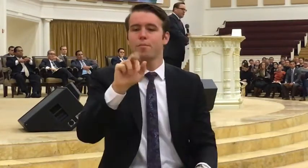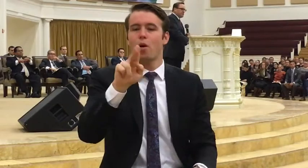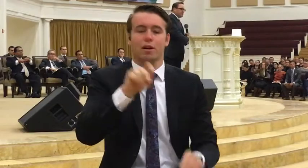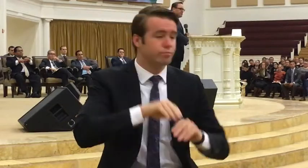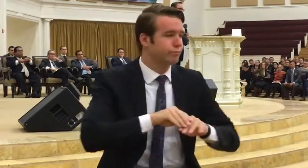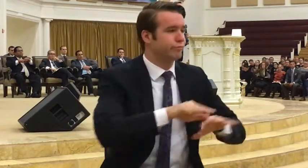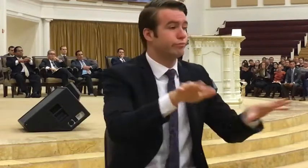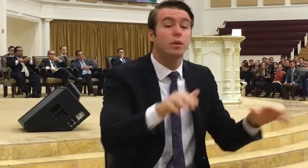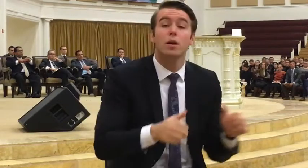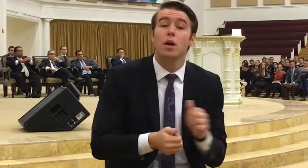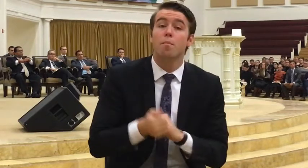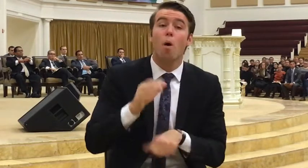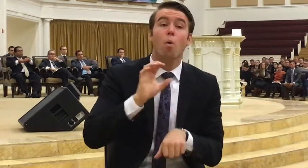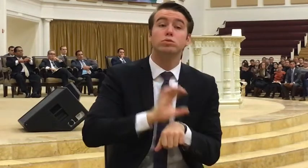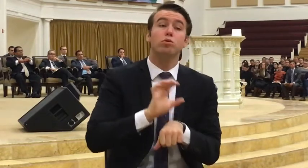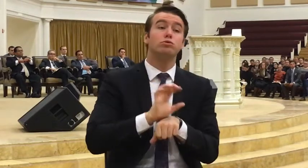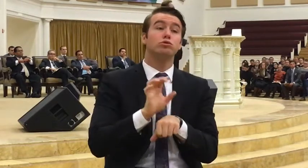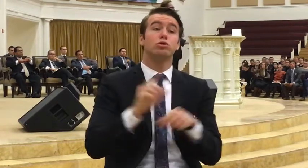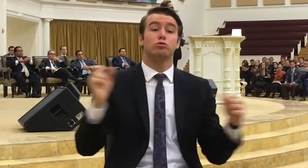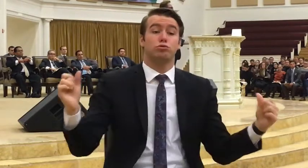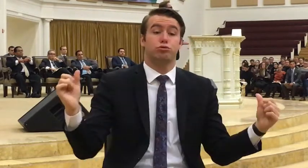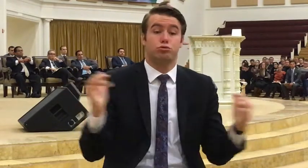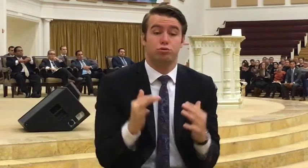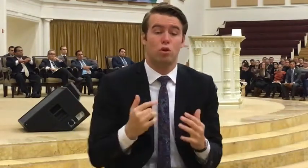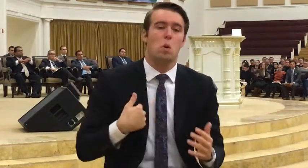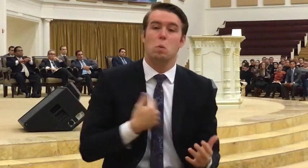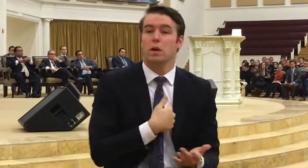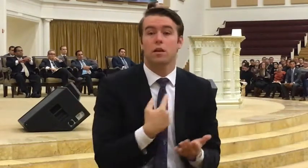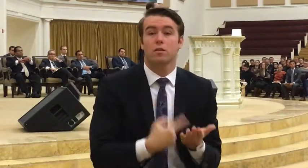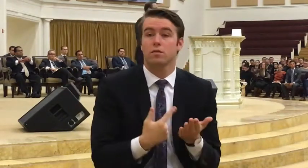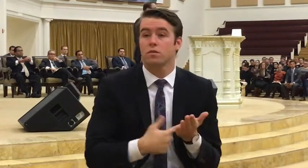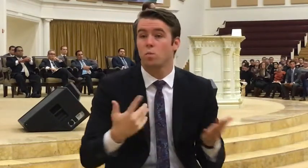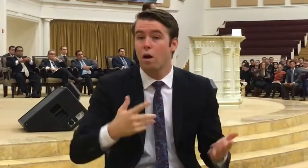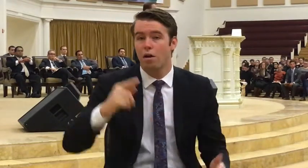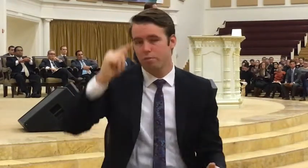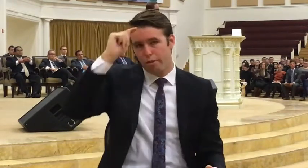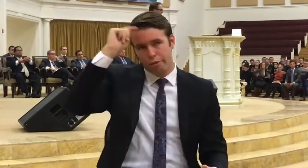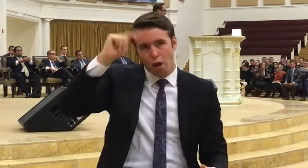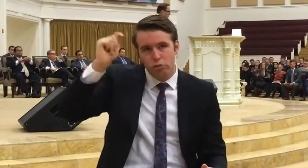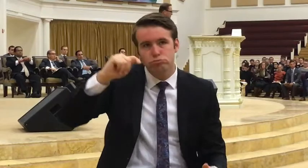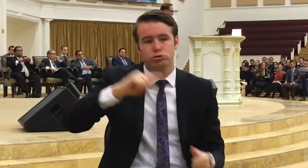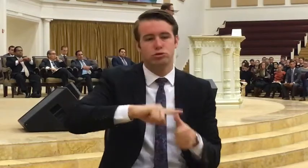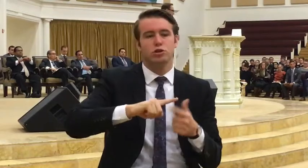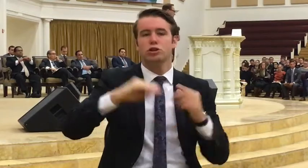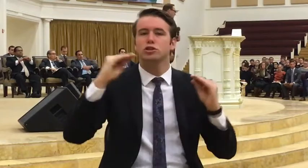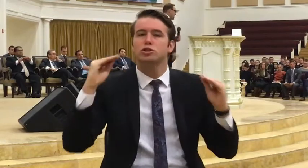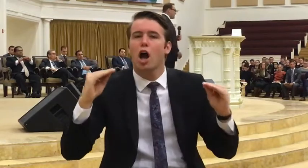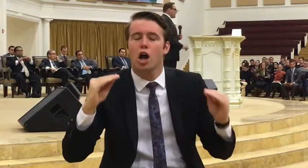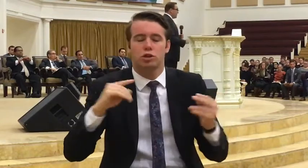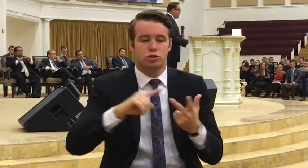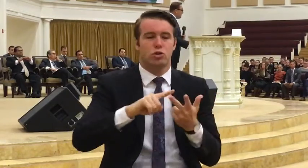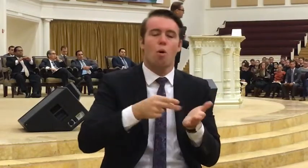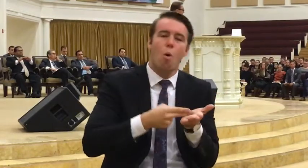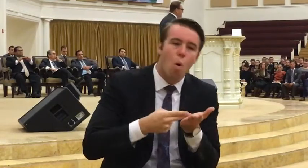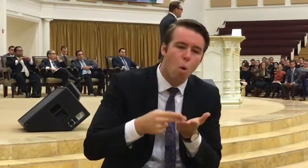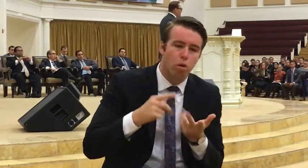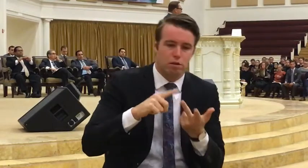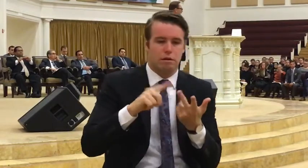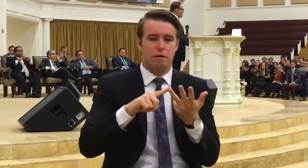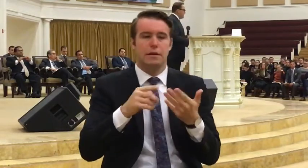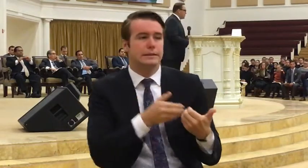Most church time is spent going over theology and doctrine and dogmas and holiness and